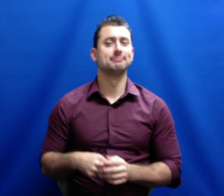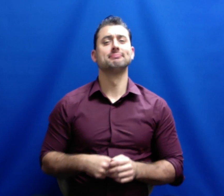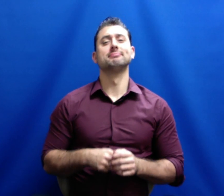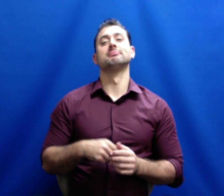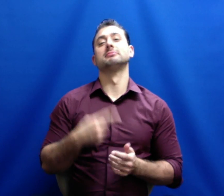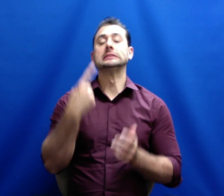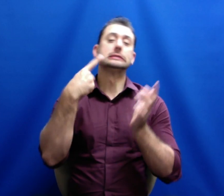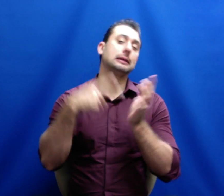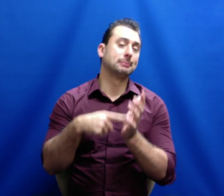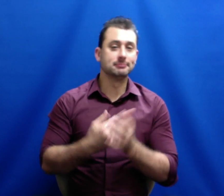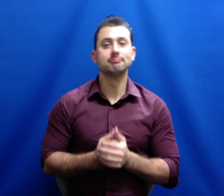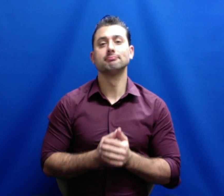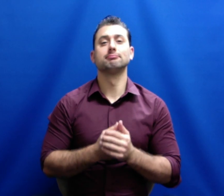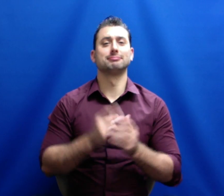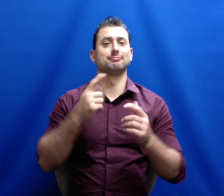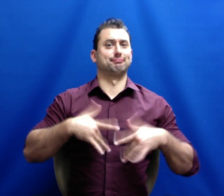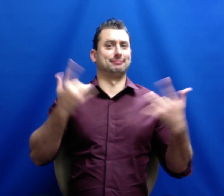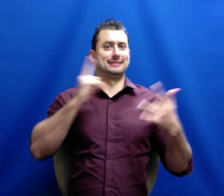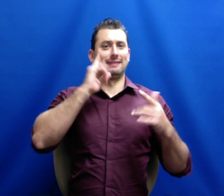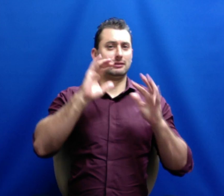norm. I want to talk to you about a few